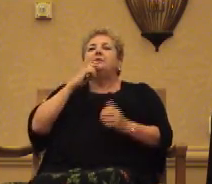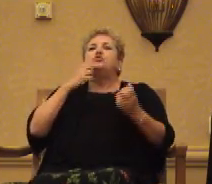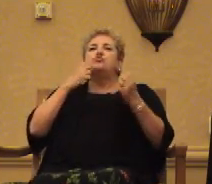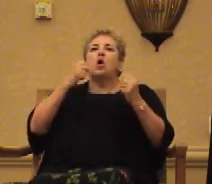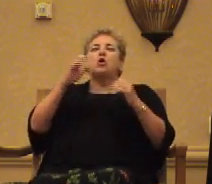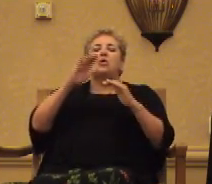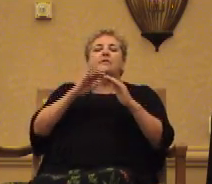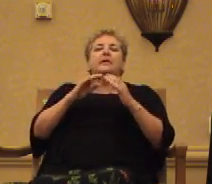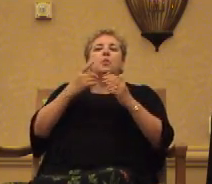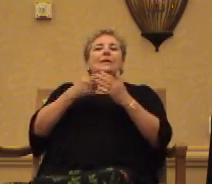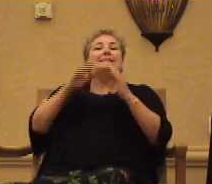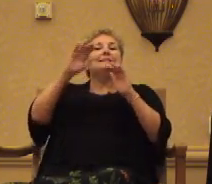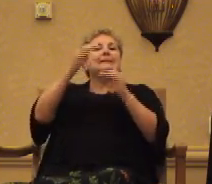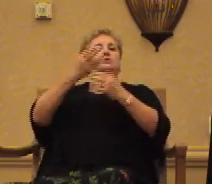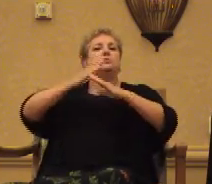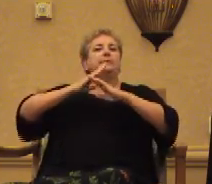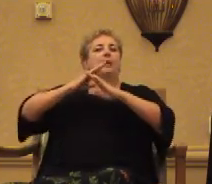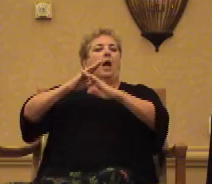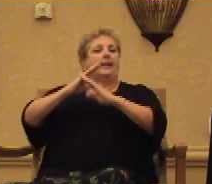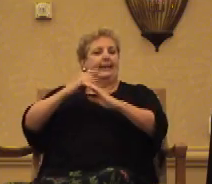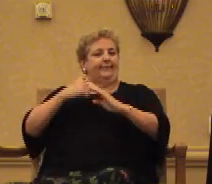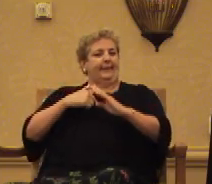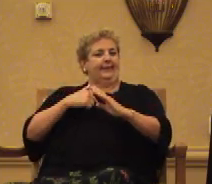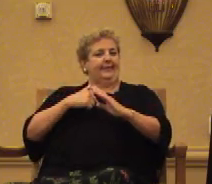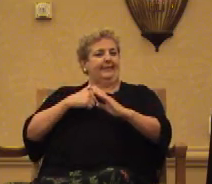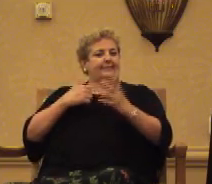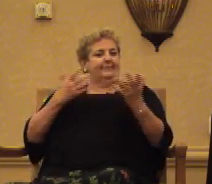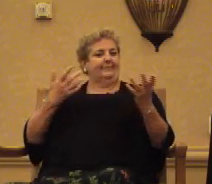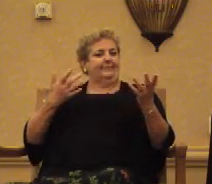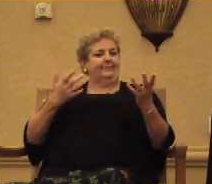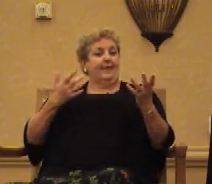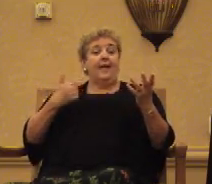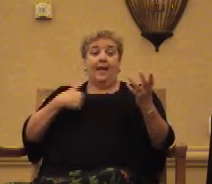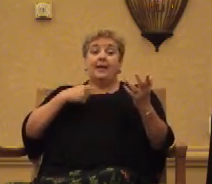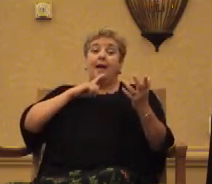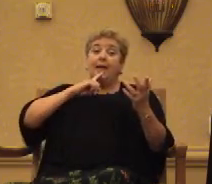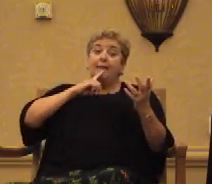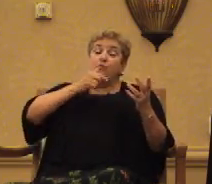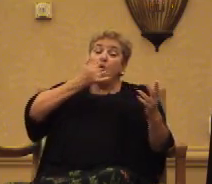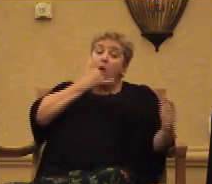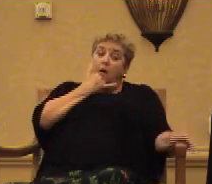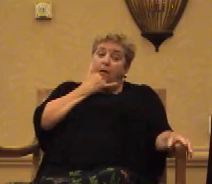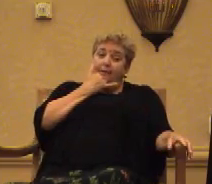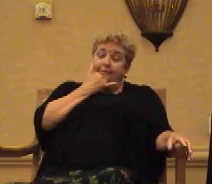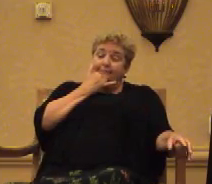before me. And that I am wrong. And the knowledge of knowing I'm